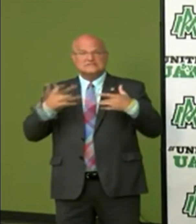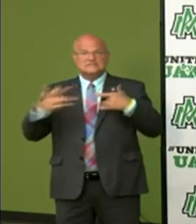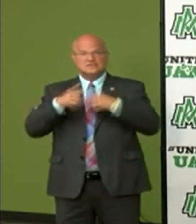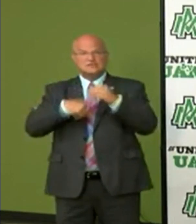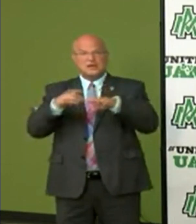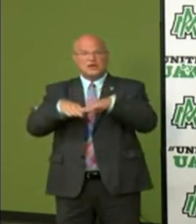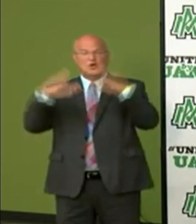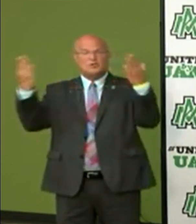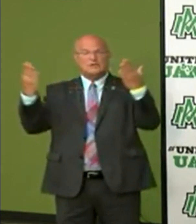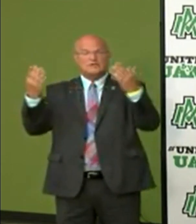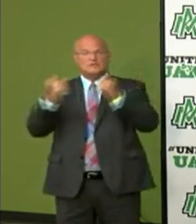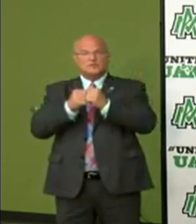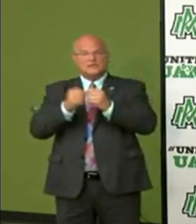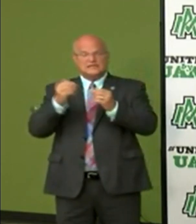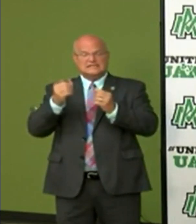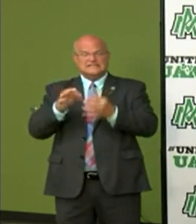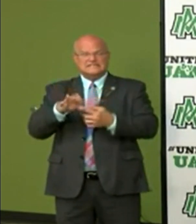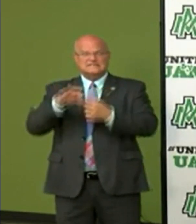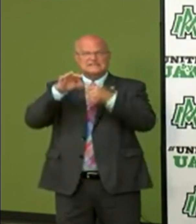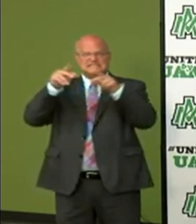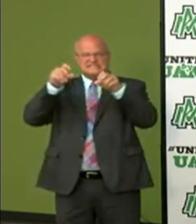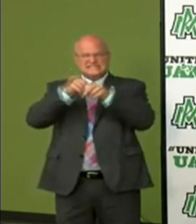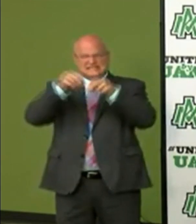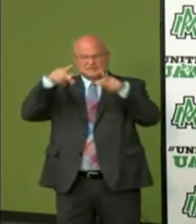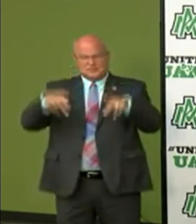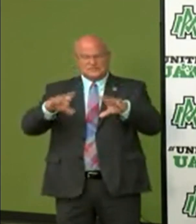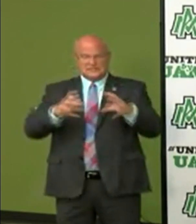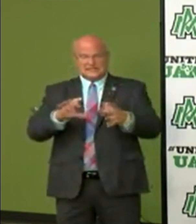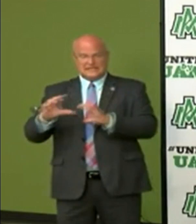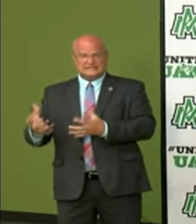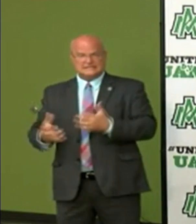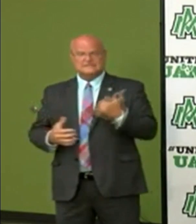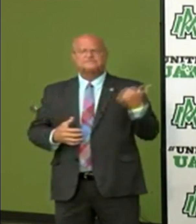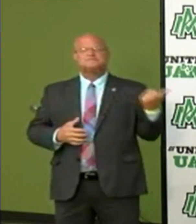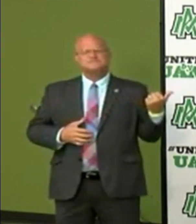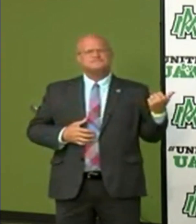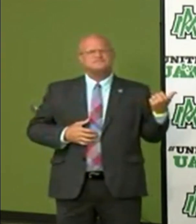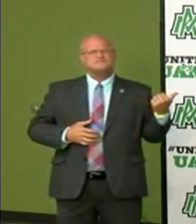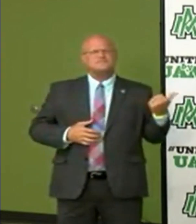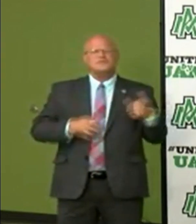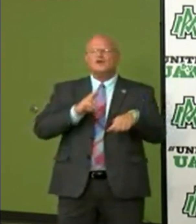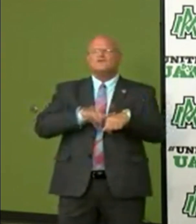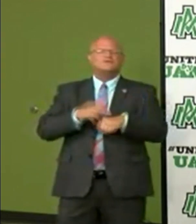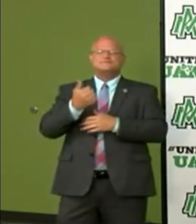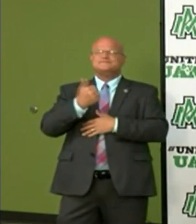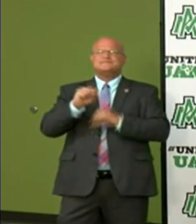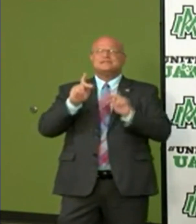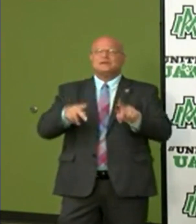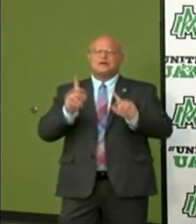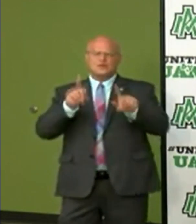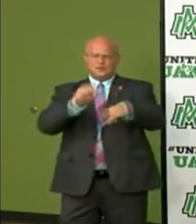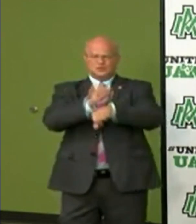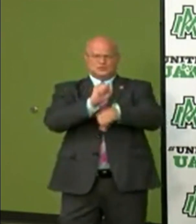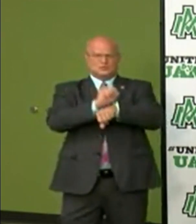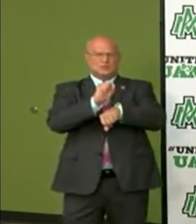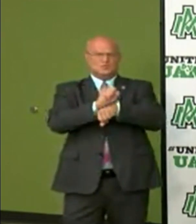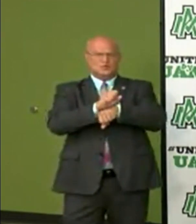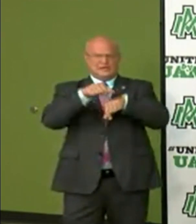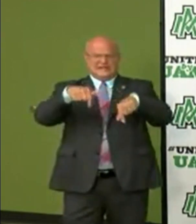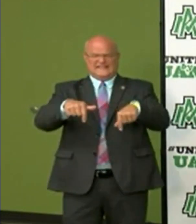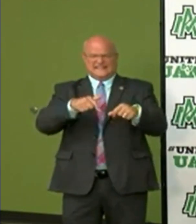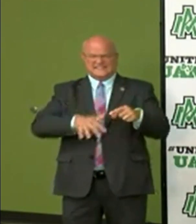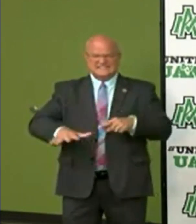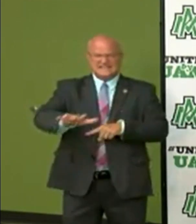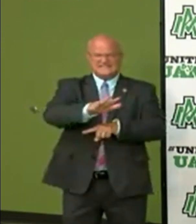reopening, especially with those in-person classes? Well, of course, anybody who goes to work in this